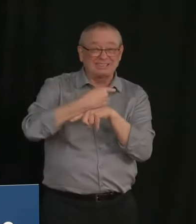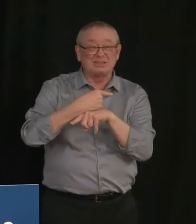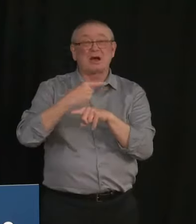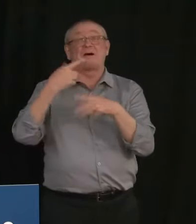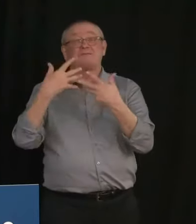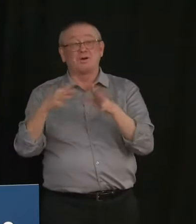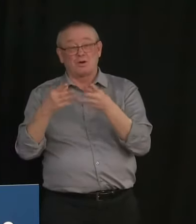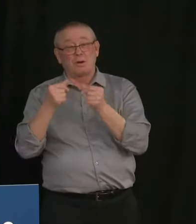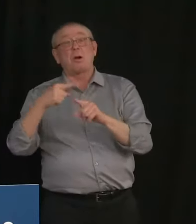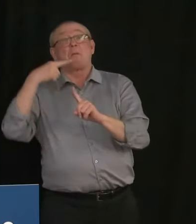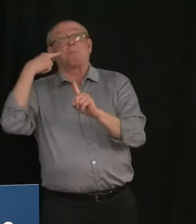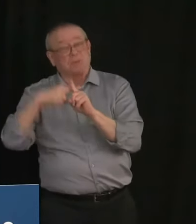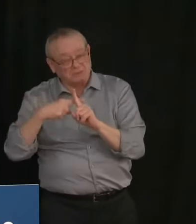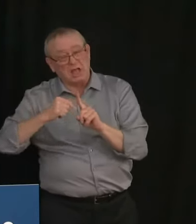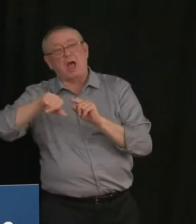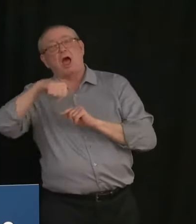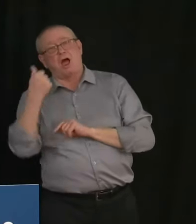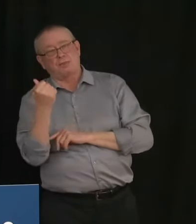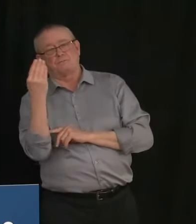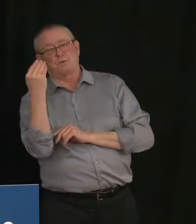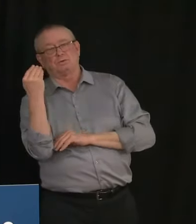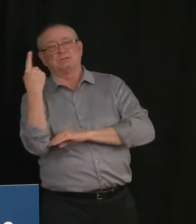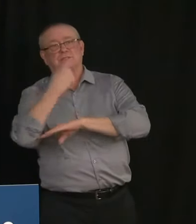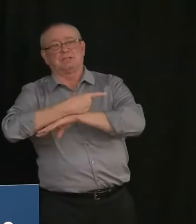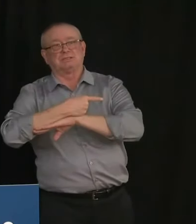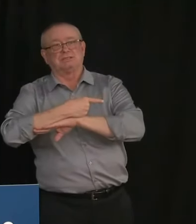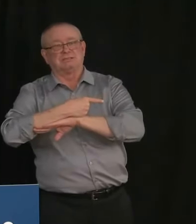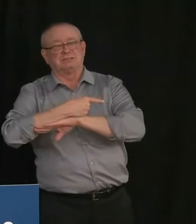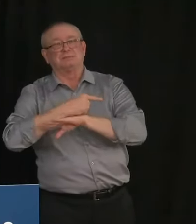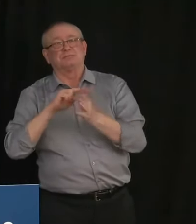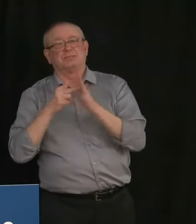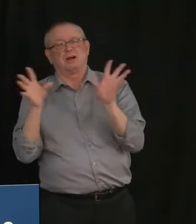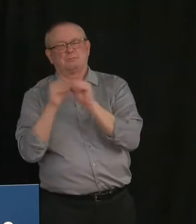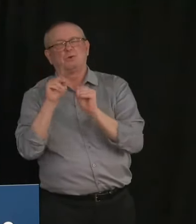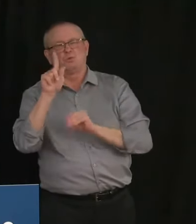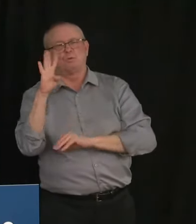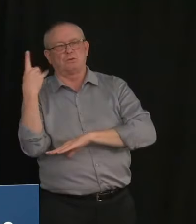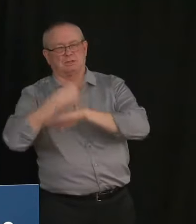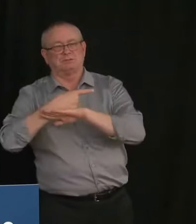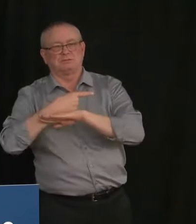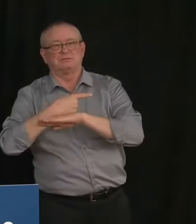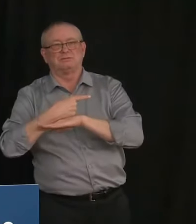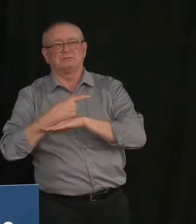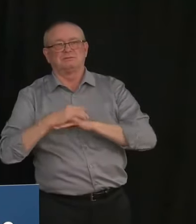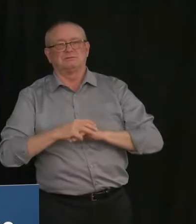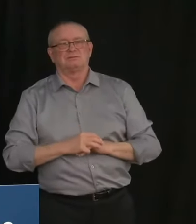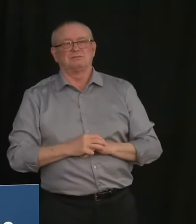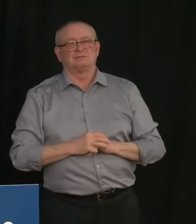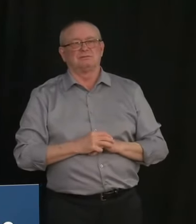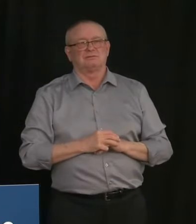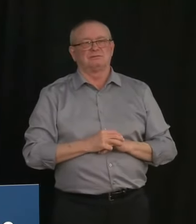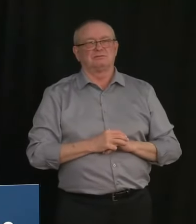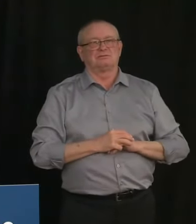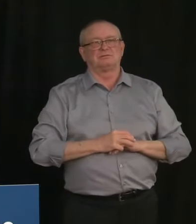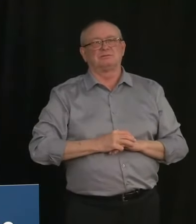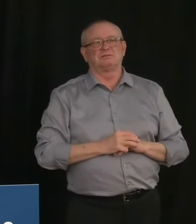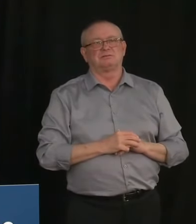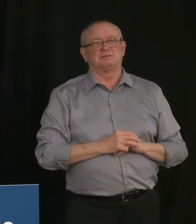the same home for the full 10-day isolation period of the case, then the 14-day quarantine for the